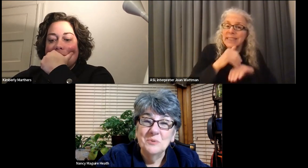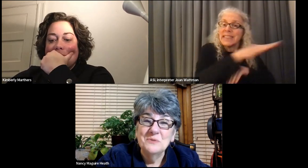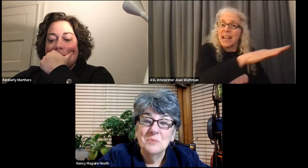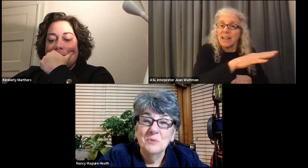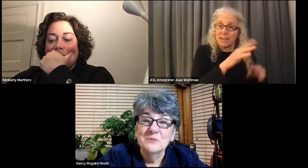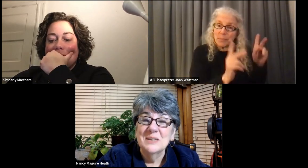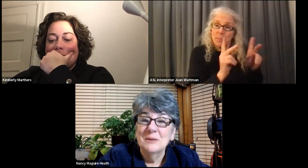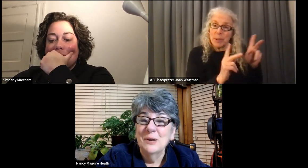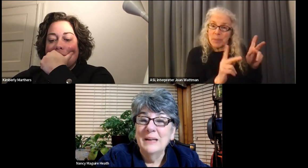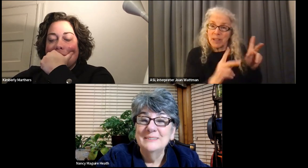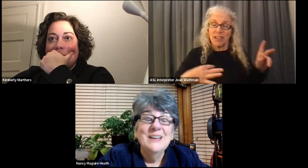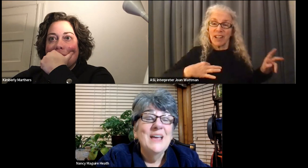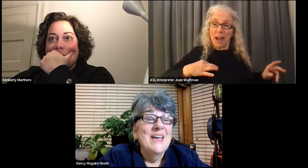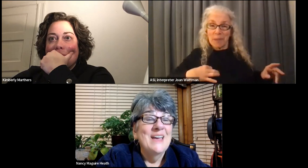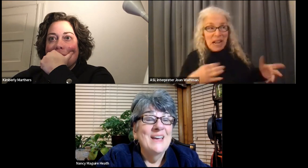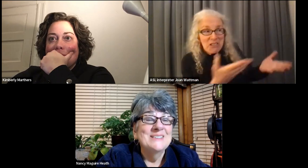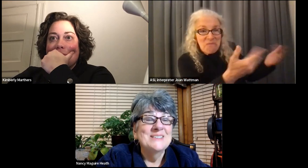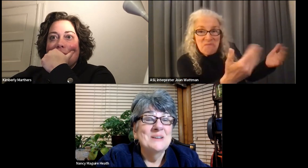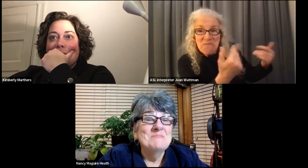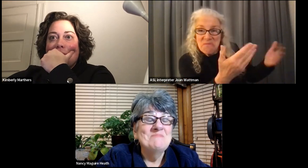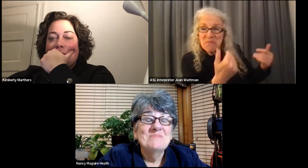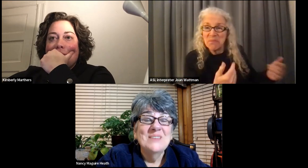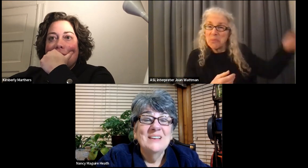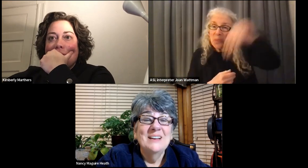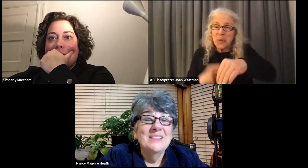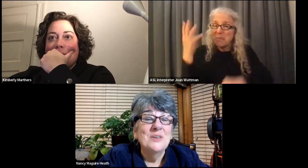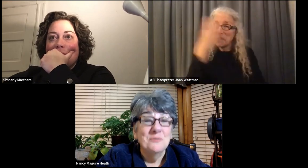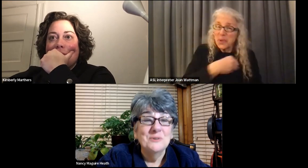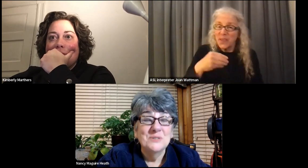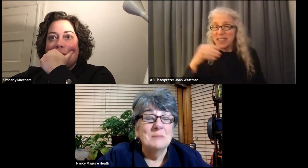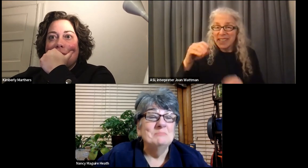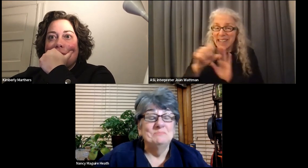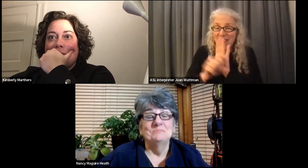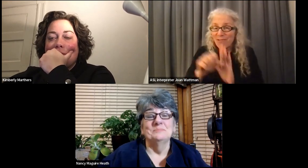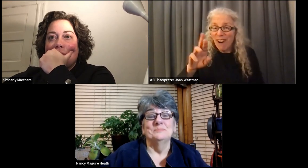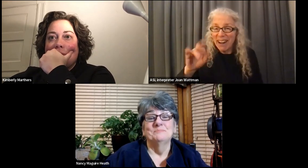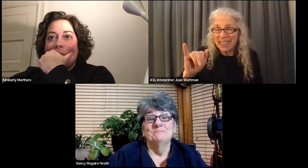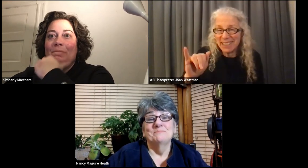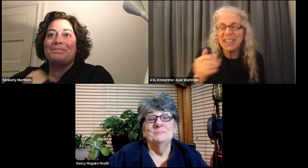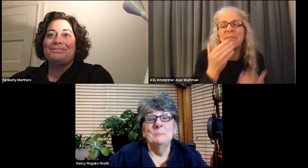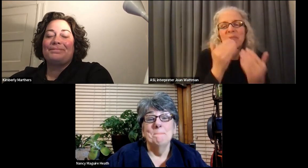encouragement to move to the beautiful state of Rhode Island. And I thank you for your time.